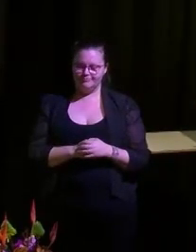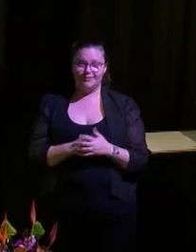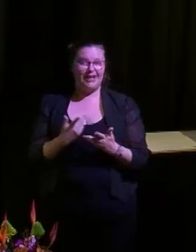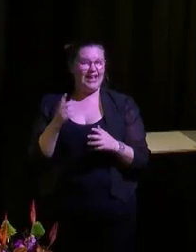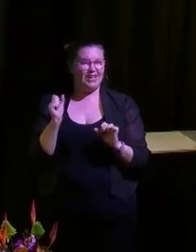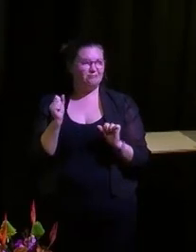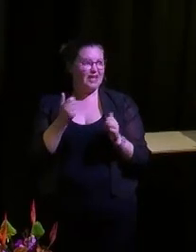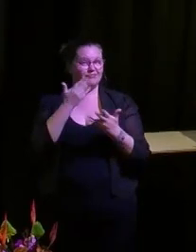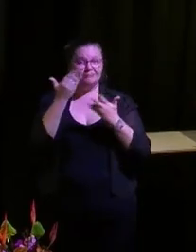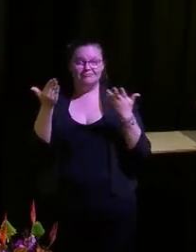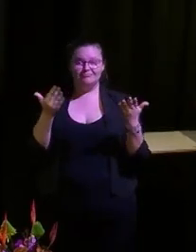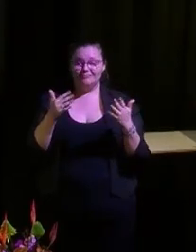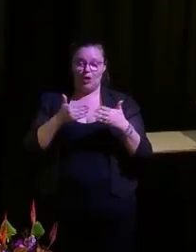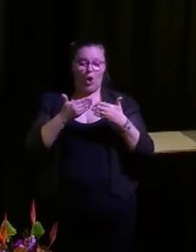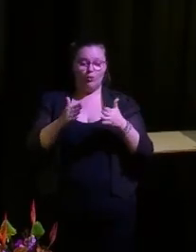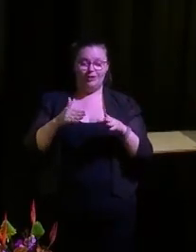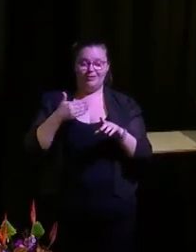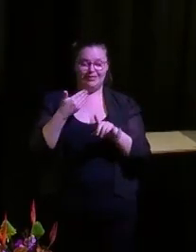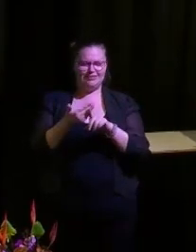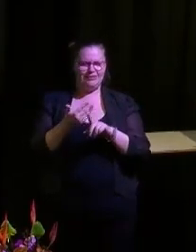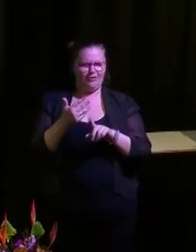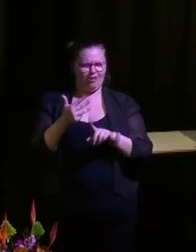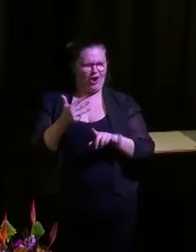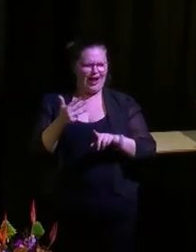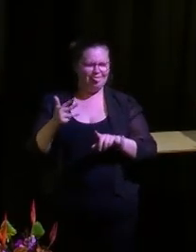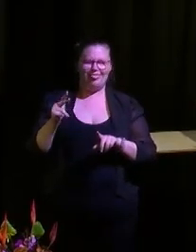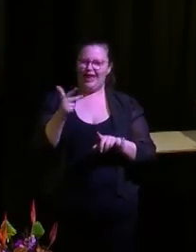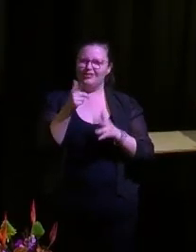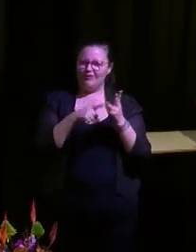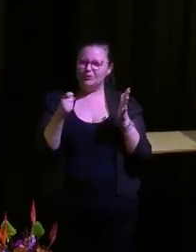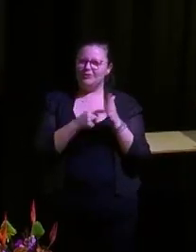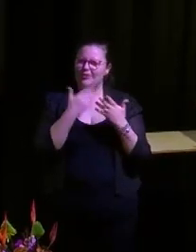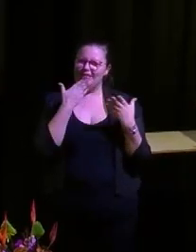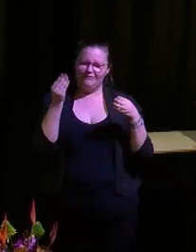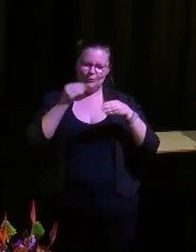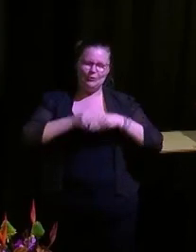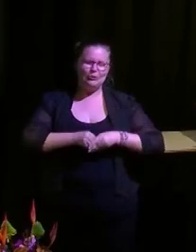The exhibition's open till the 9th of October. So thank you everyone for joining us, and thanks once